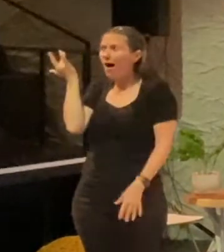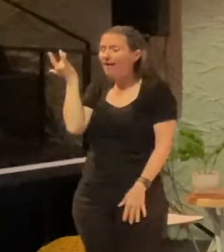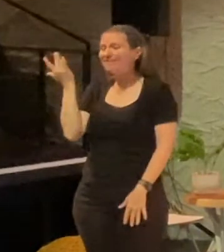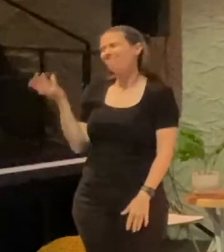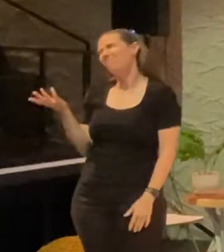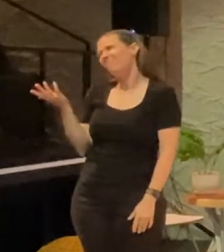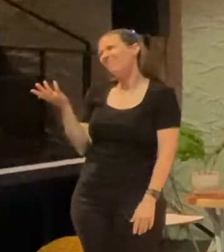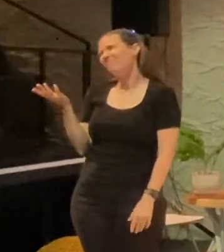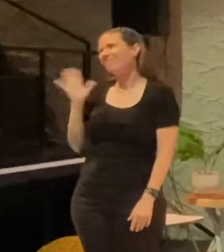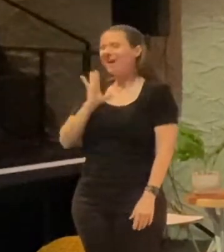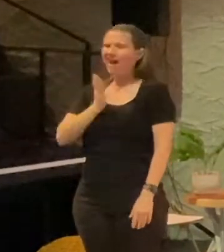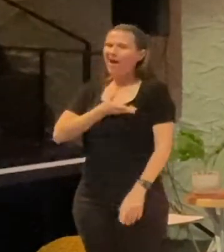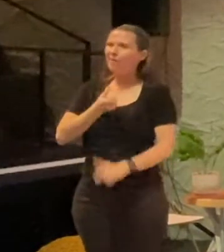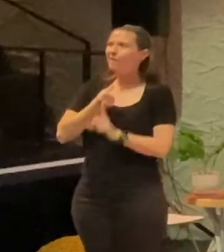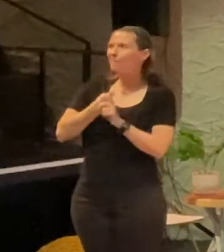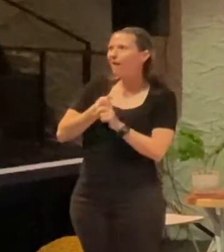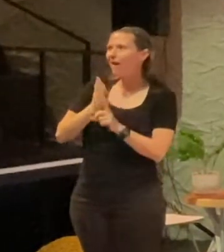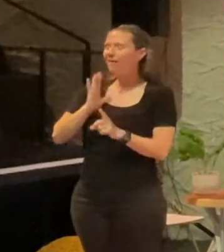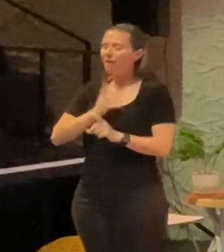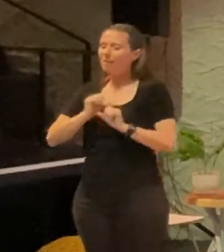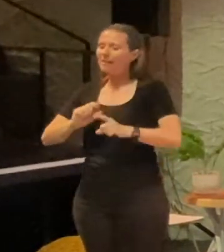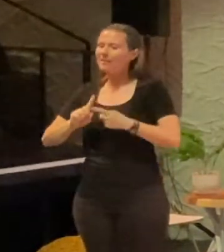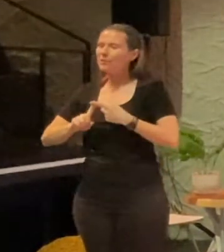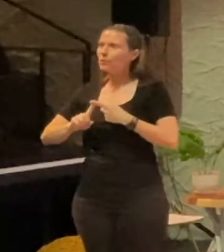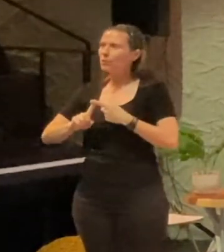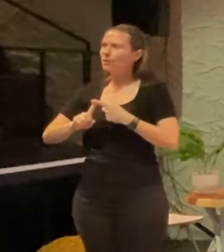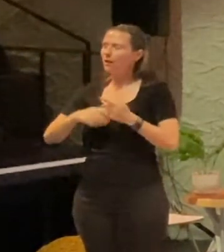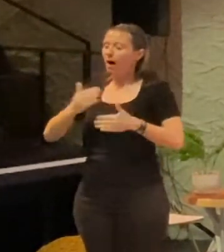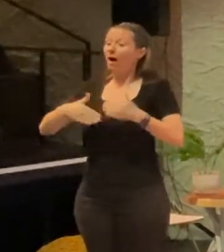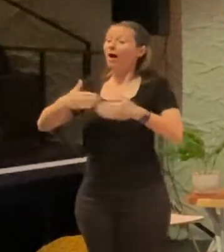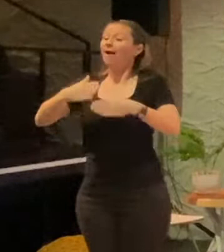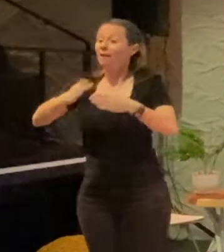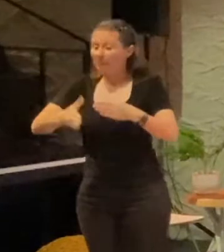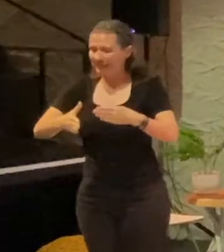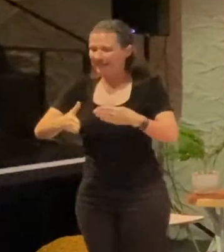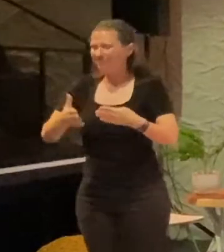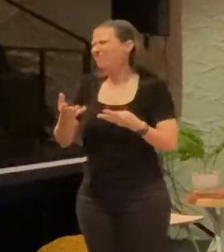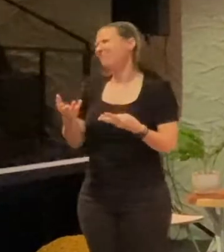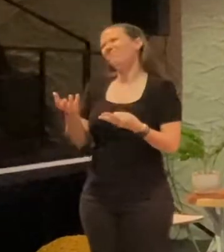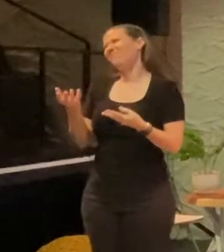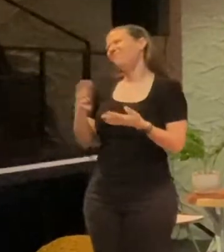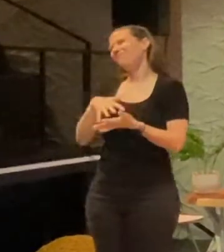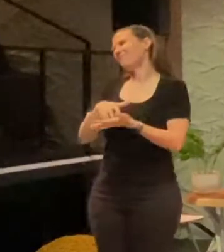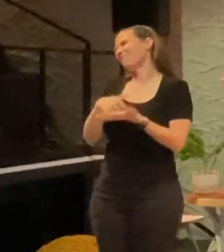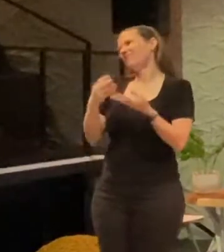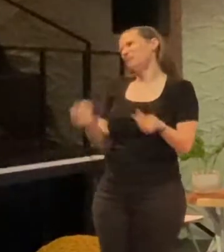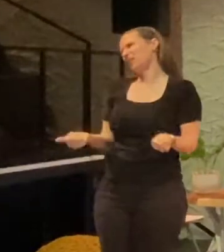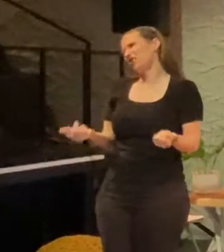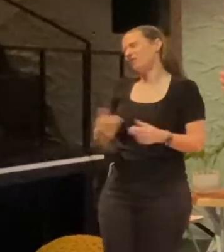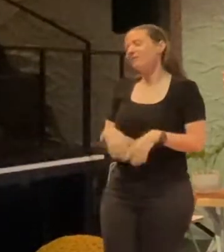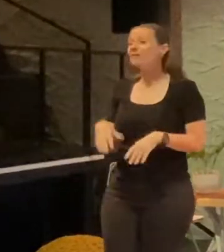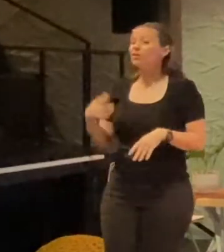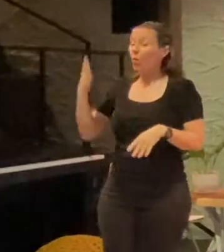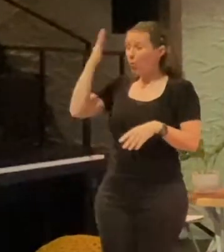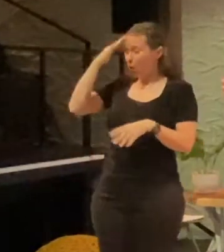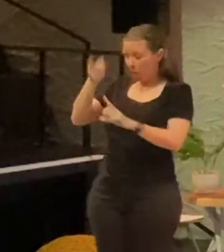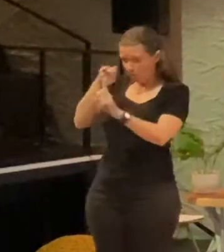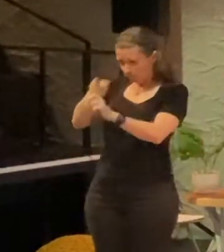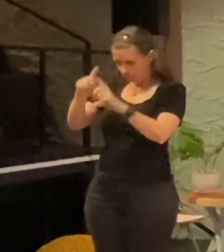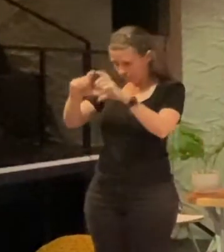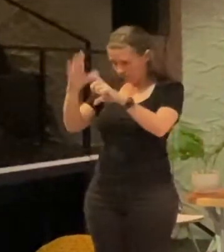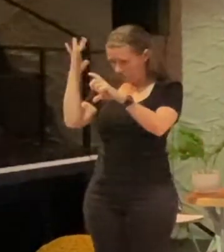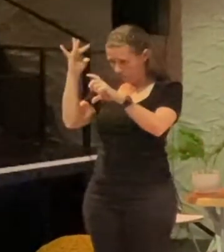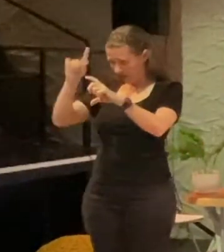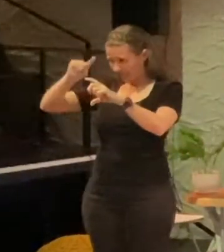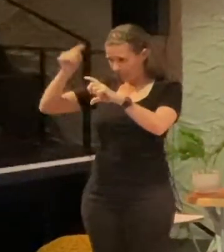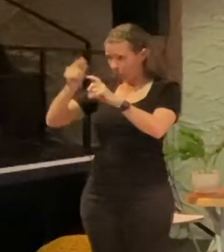our impact, our ability to complete just diminishes. So know why following Jesus